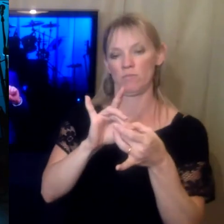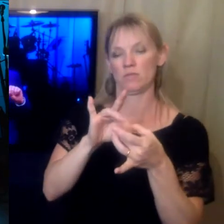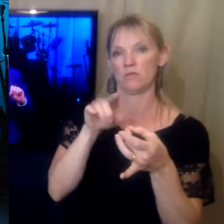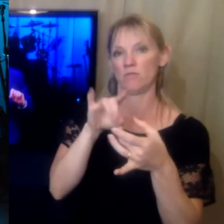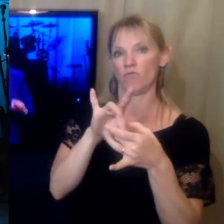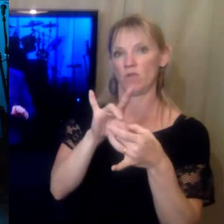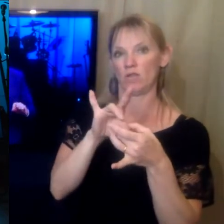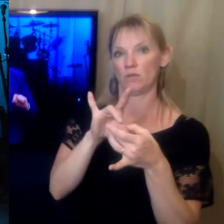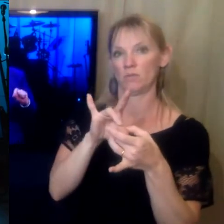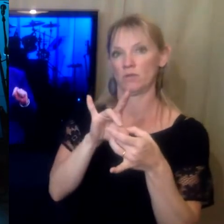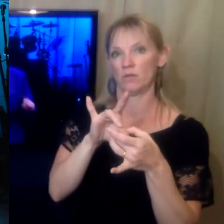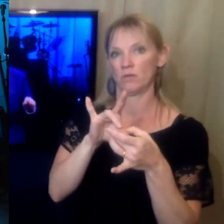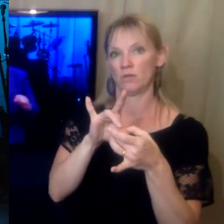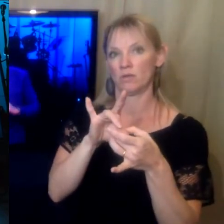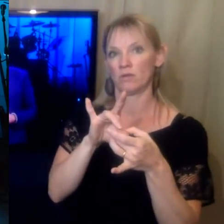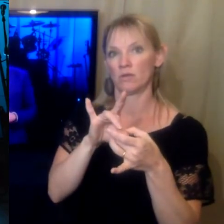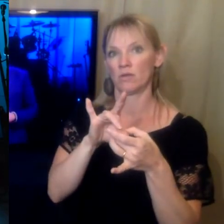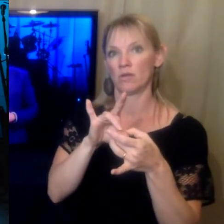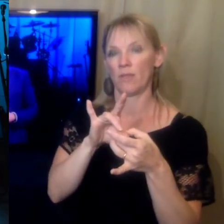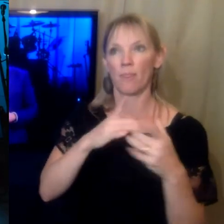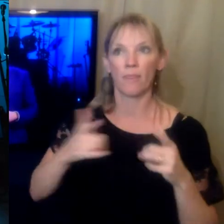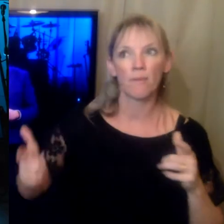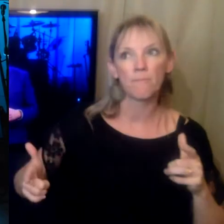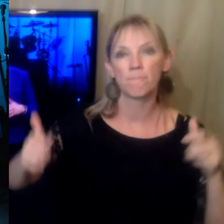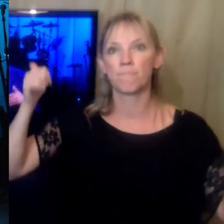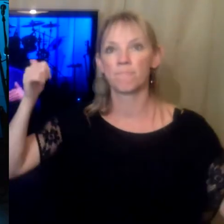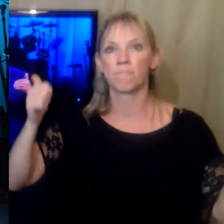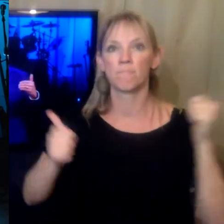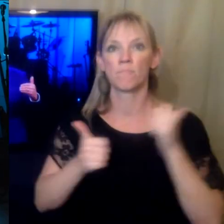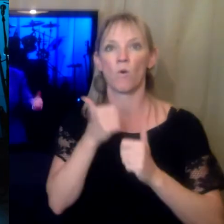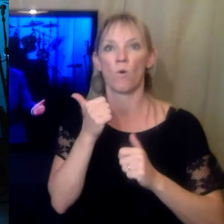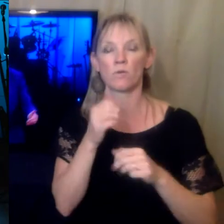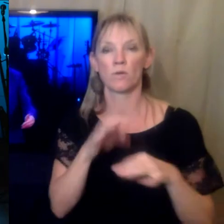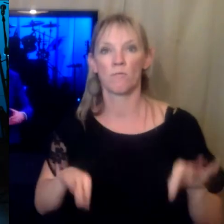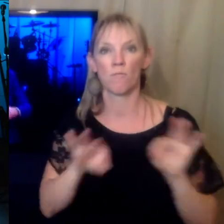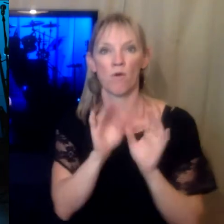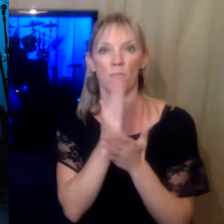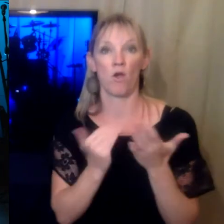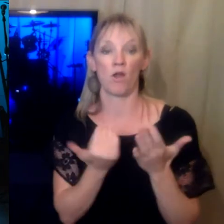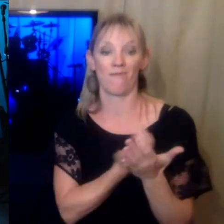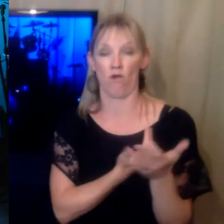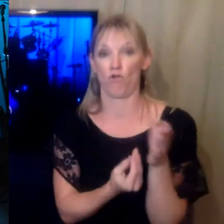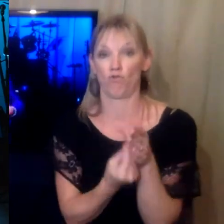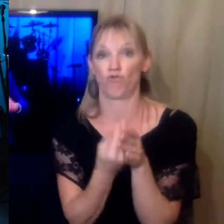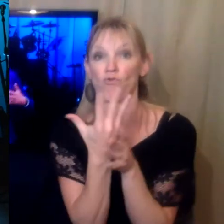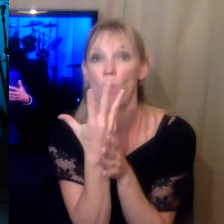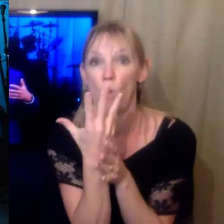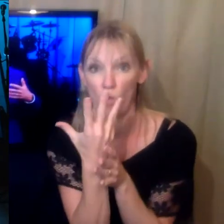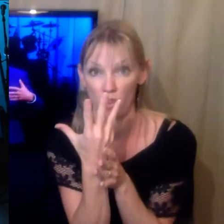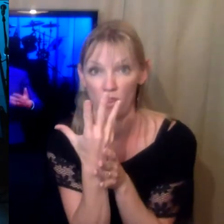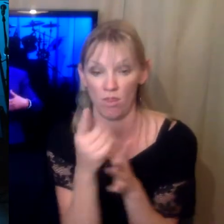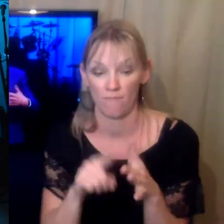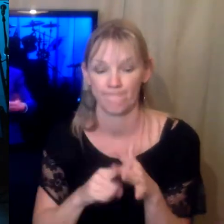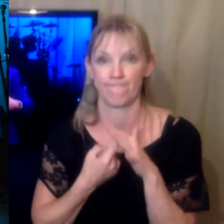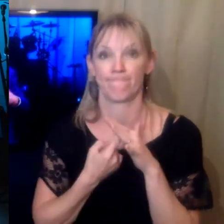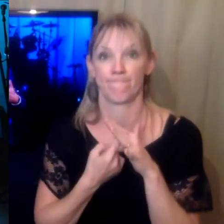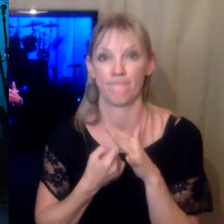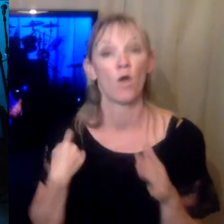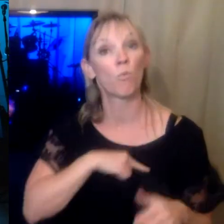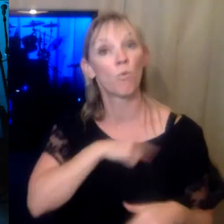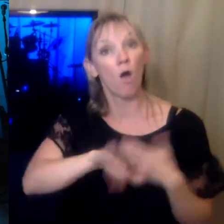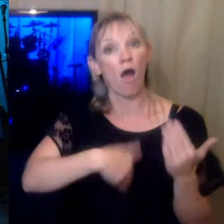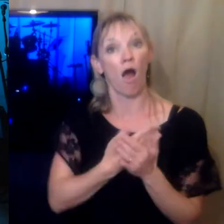greatest personal catalyst for our growth. And we're all growing through and in